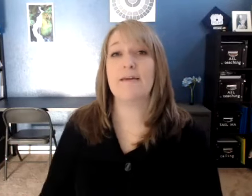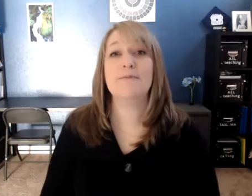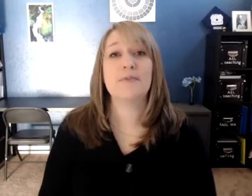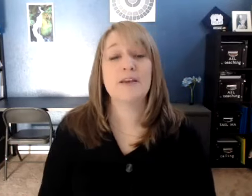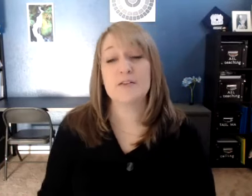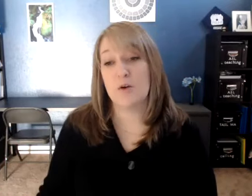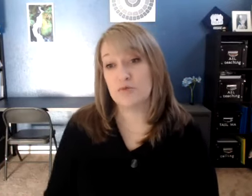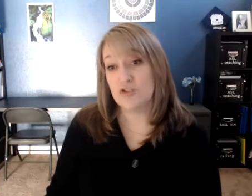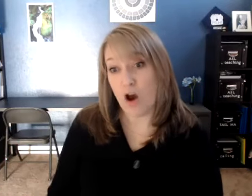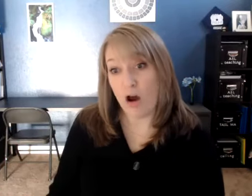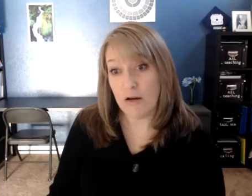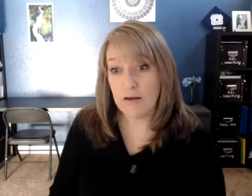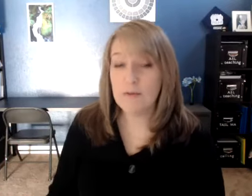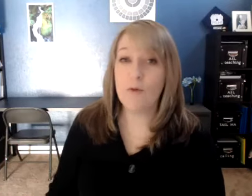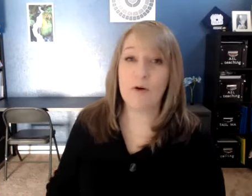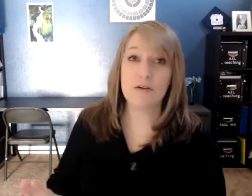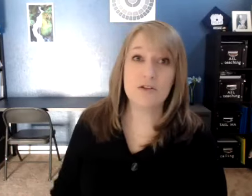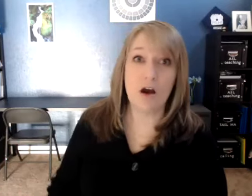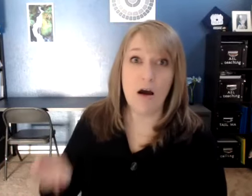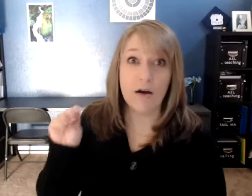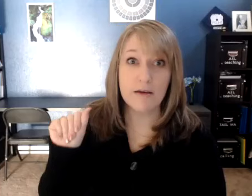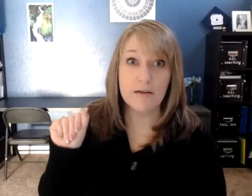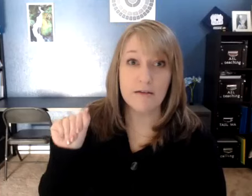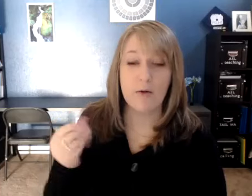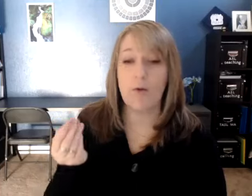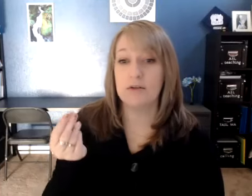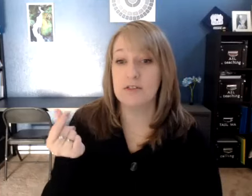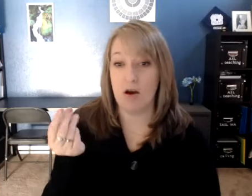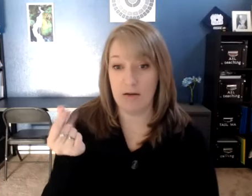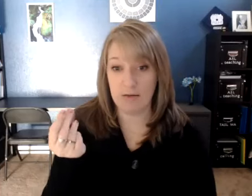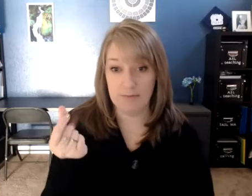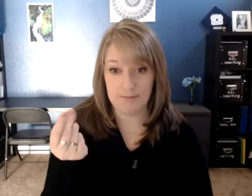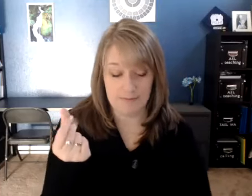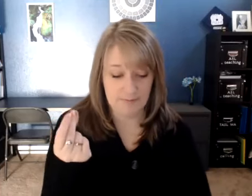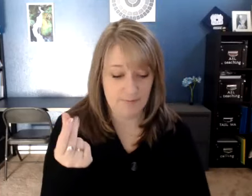Okay, so dog or dog or dog.